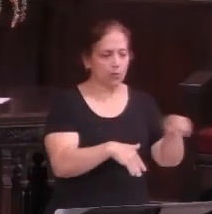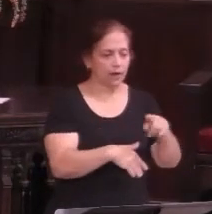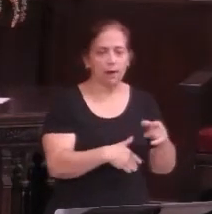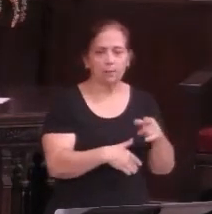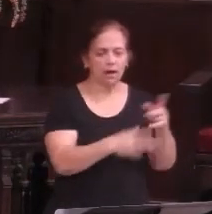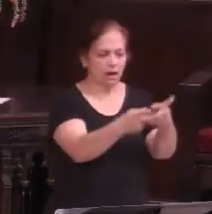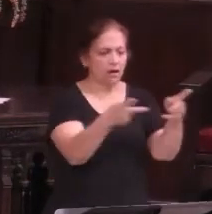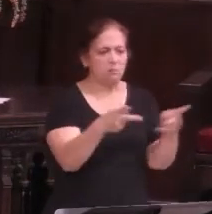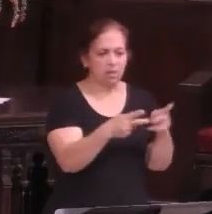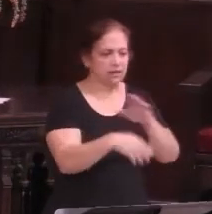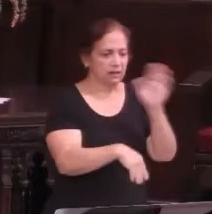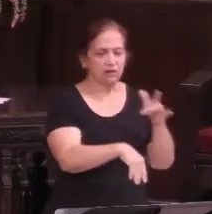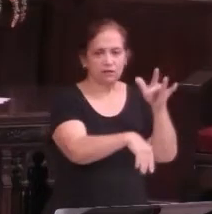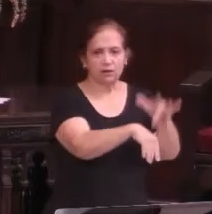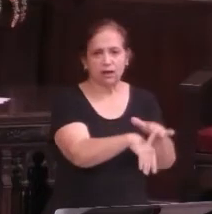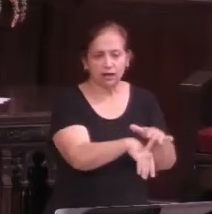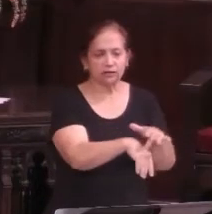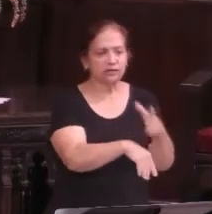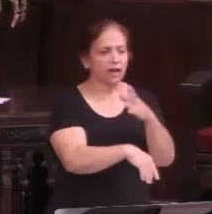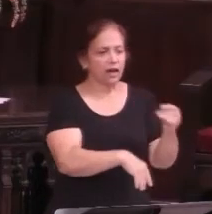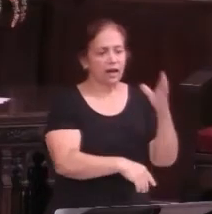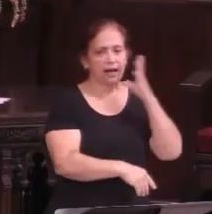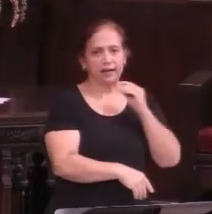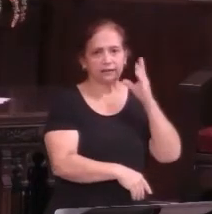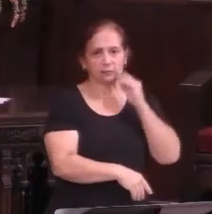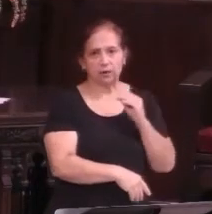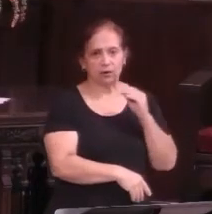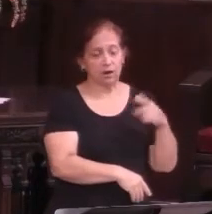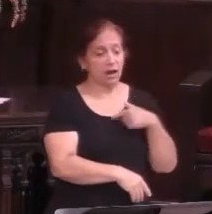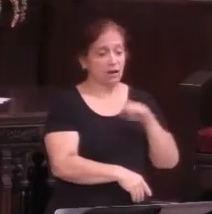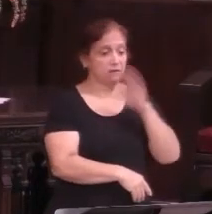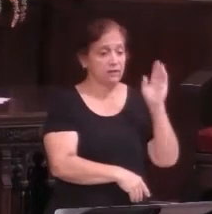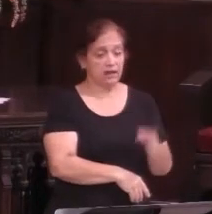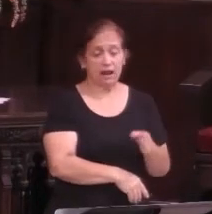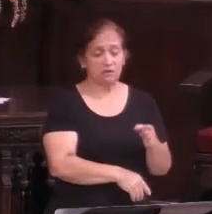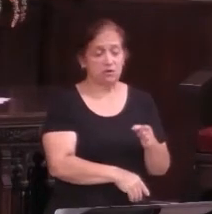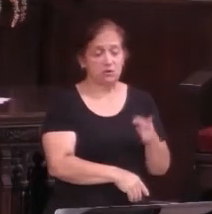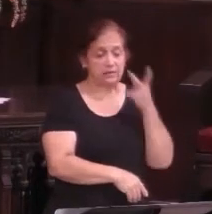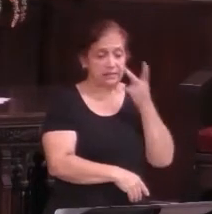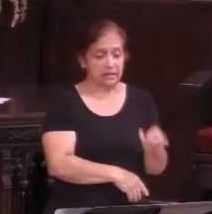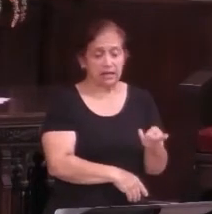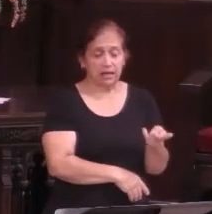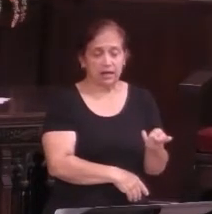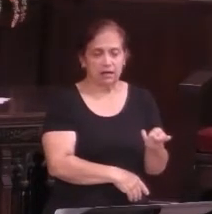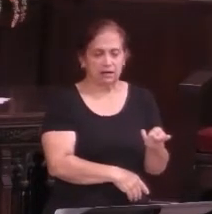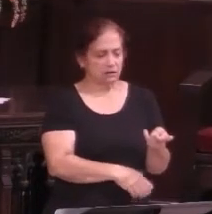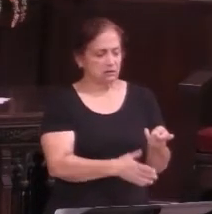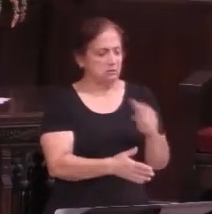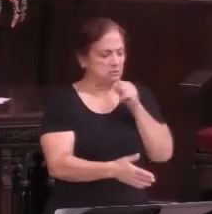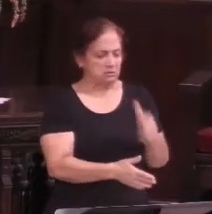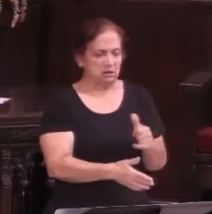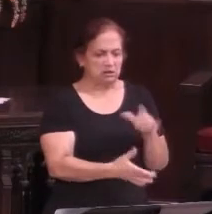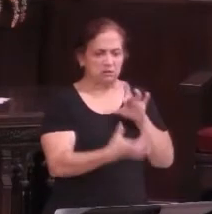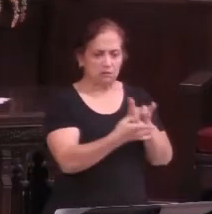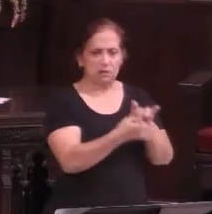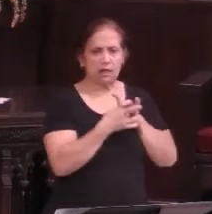about a place I've never been to, and an experience I've never had makes a whole lot of sense to me or adds